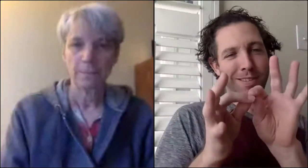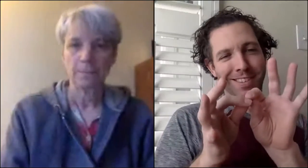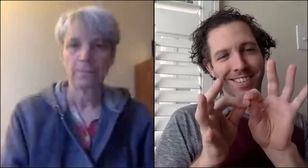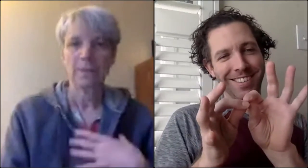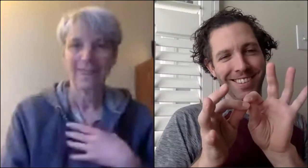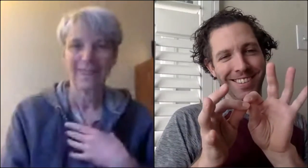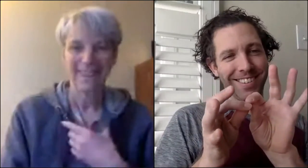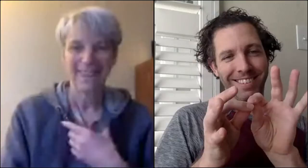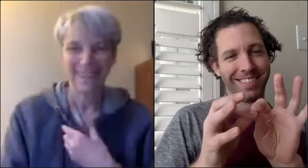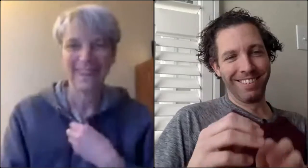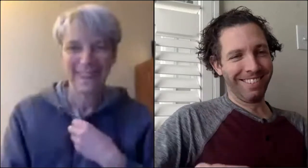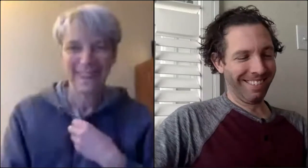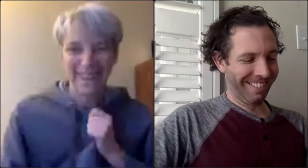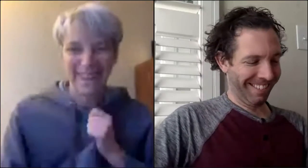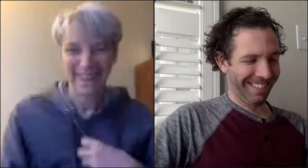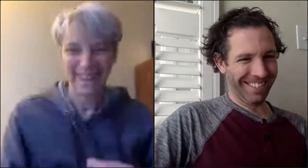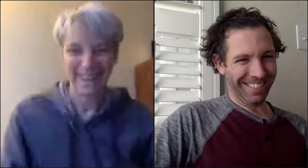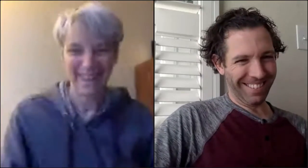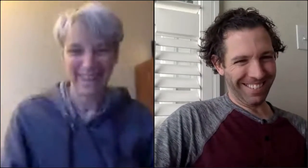Right. The configuration seems to be,